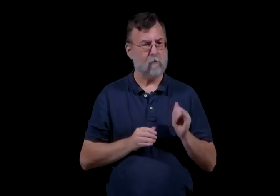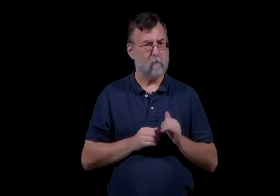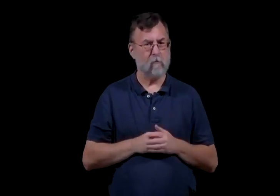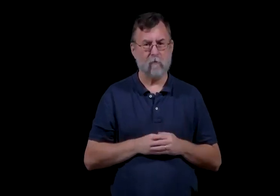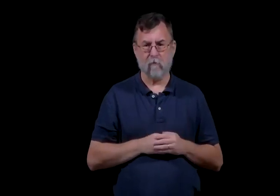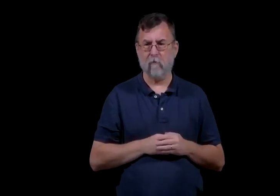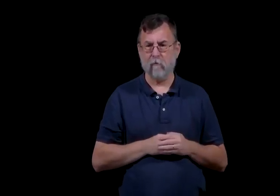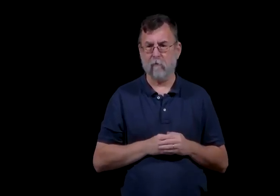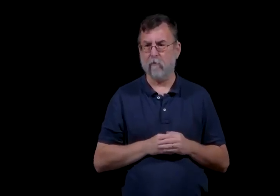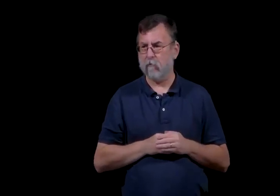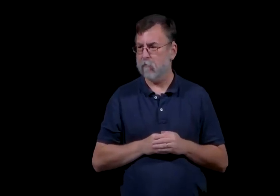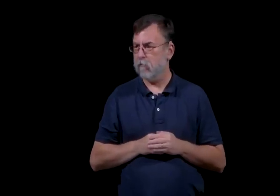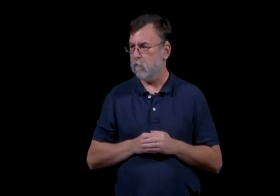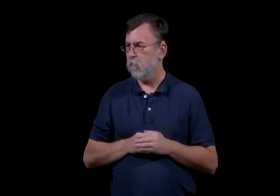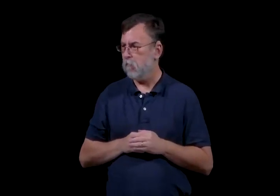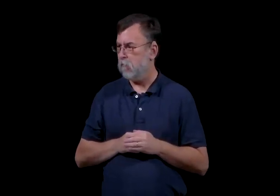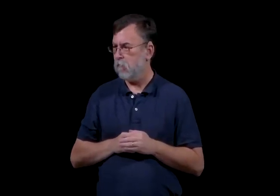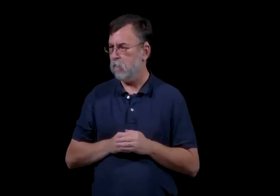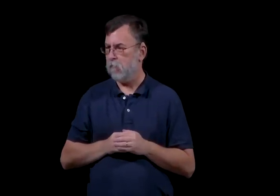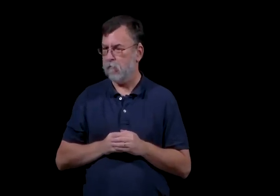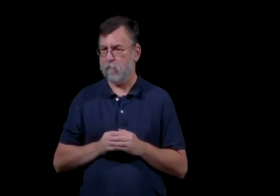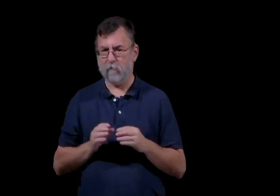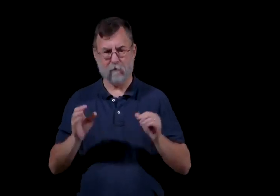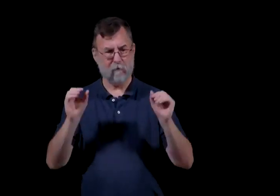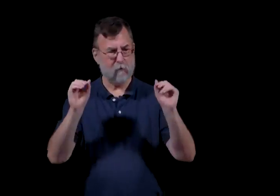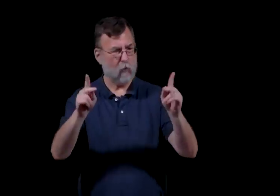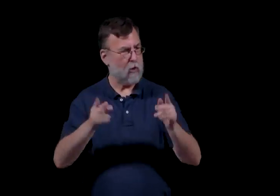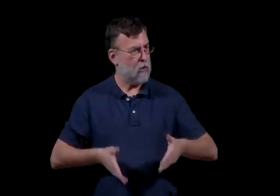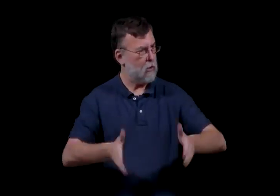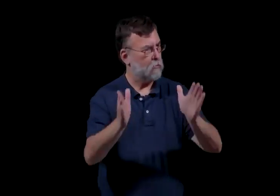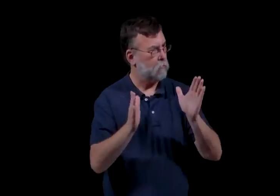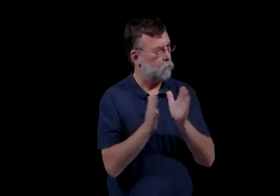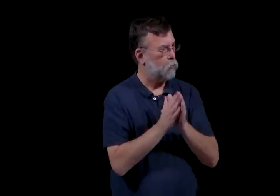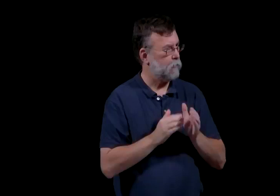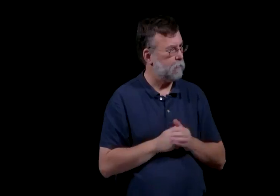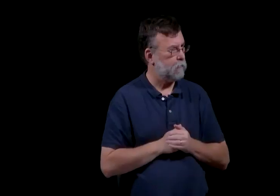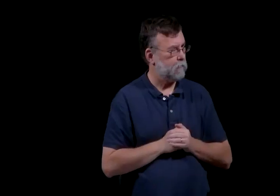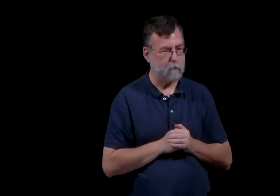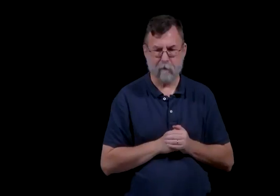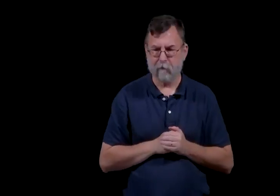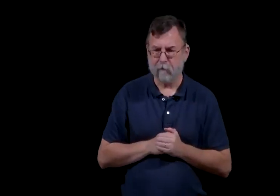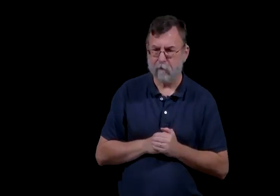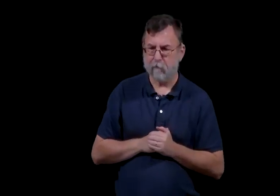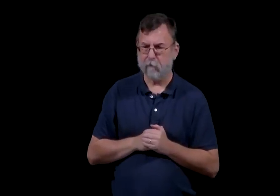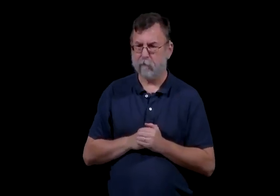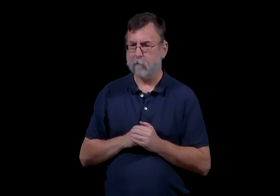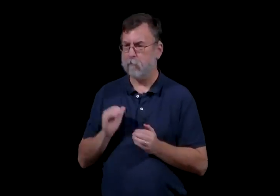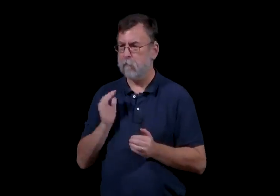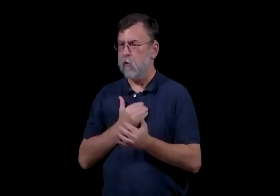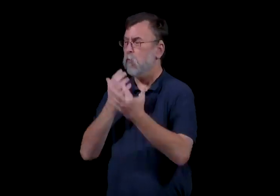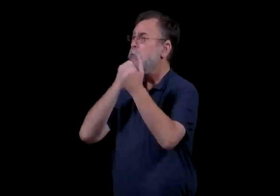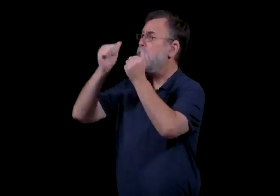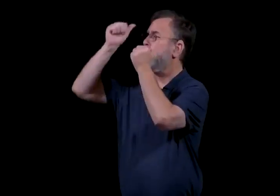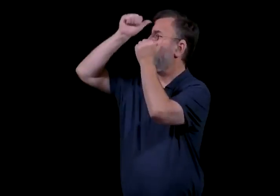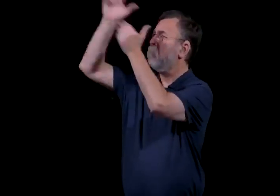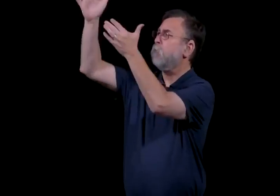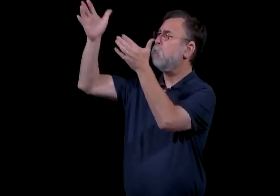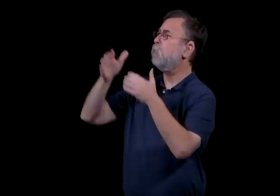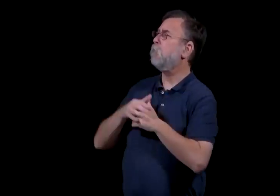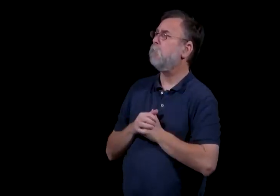That's what Ed was saying about Bill. So we need to pray for Bill. So let us pray. Our Heavenly Father,